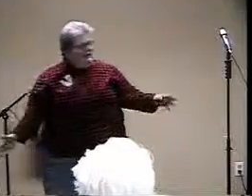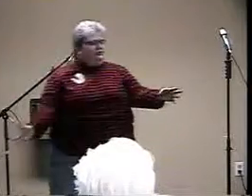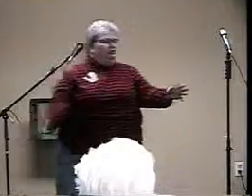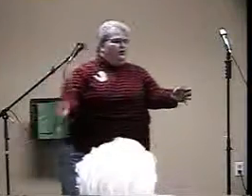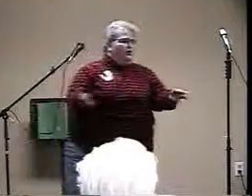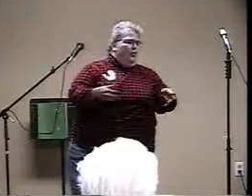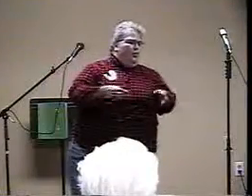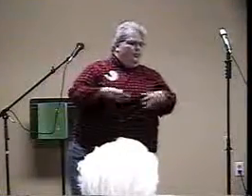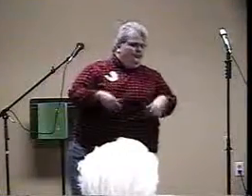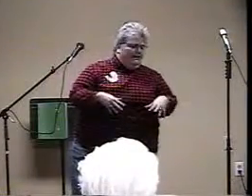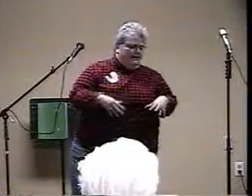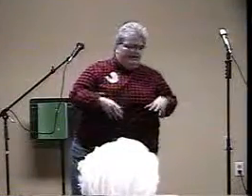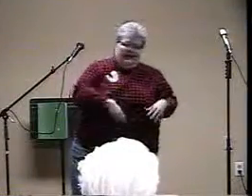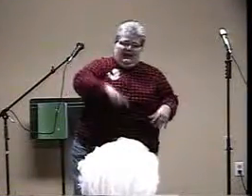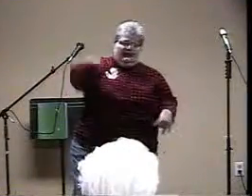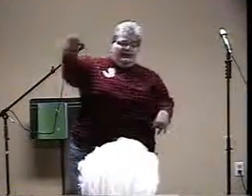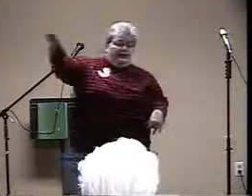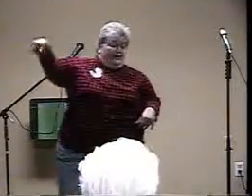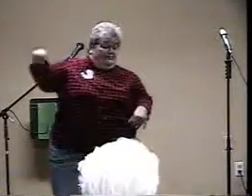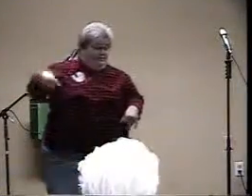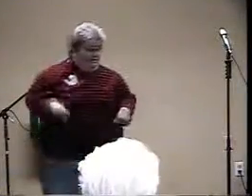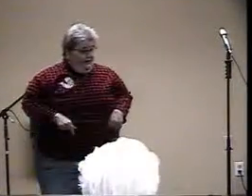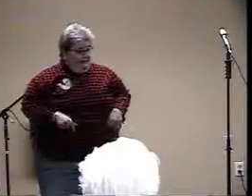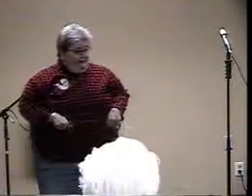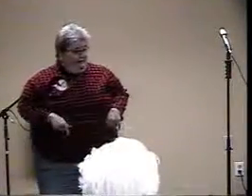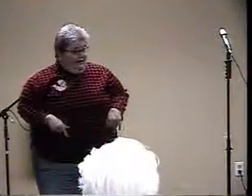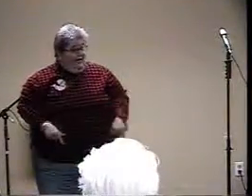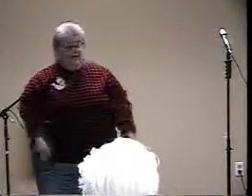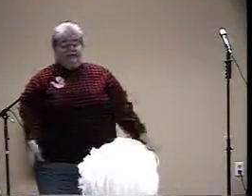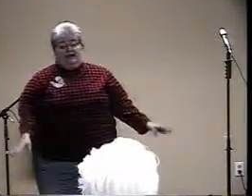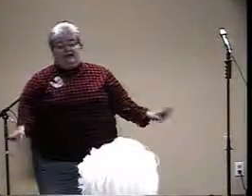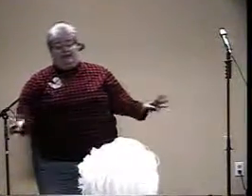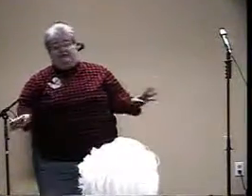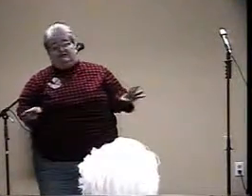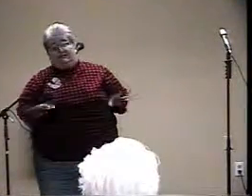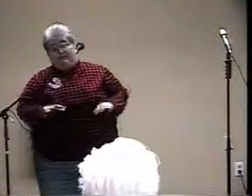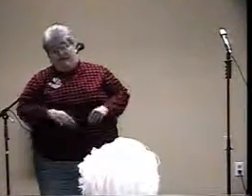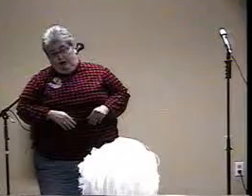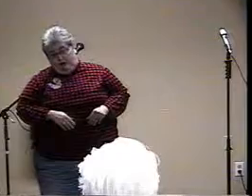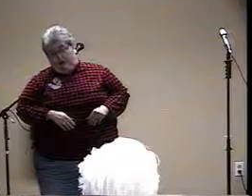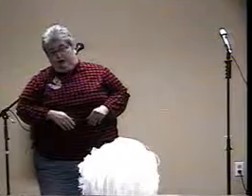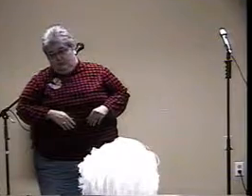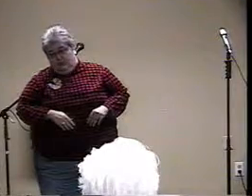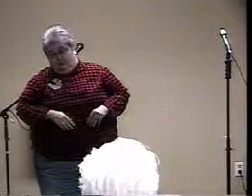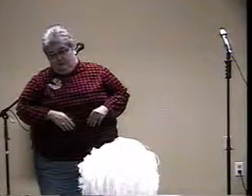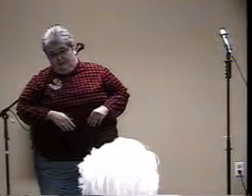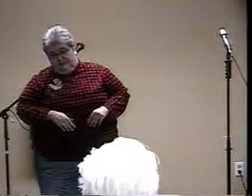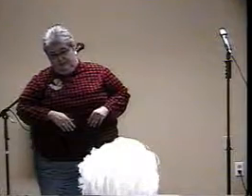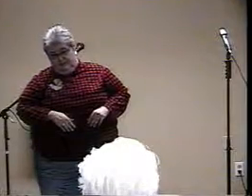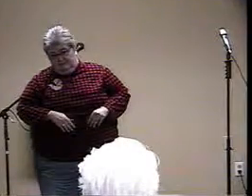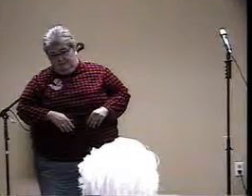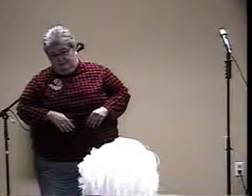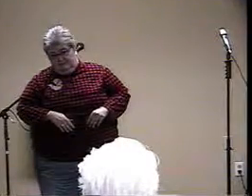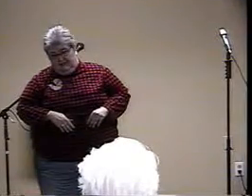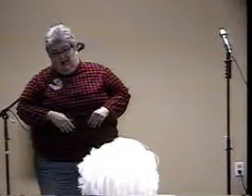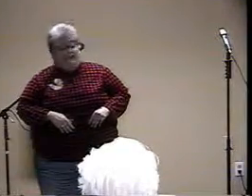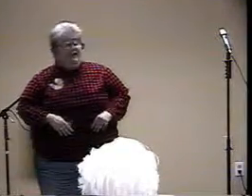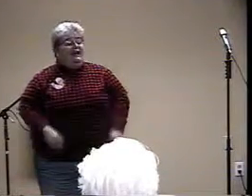they took that old pot of beans, and they went down to the tavern, and they shared some of that barkeep's wares, and they